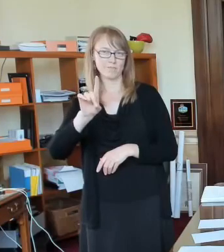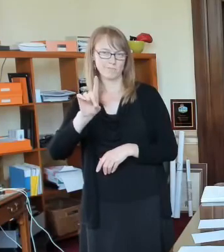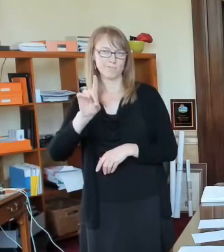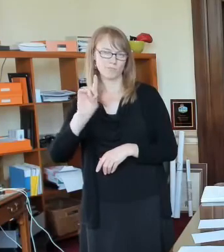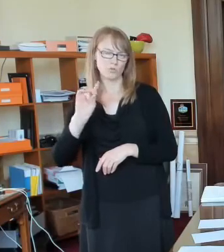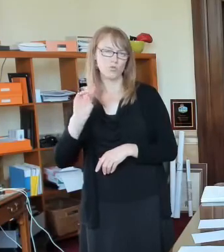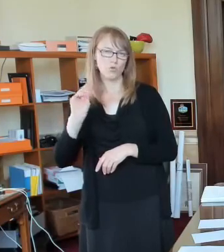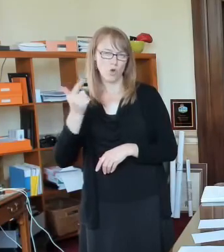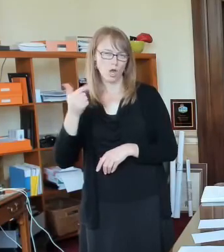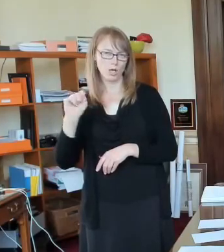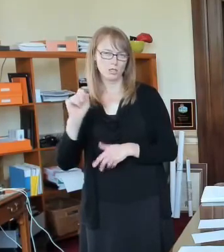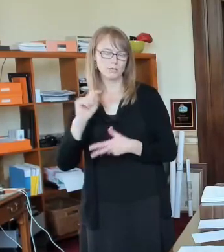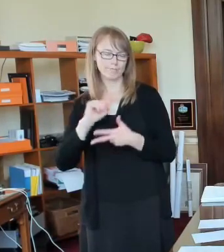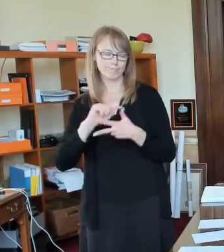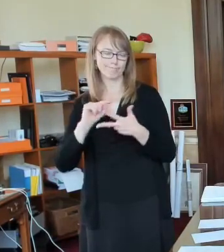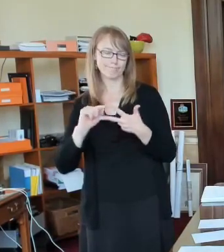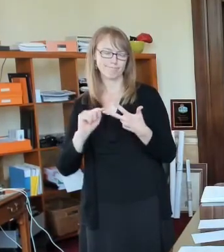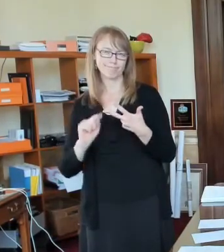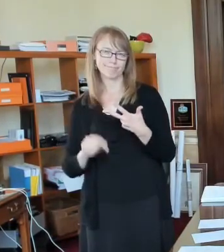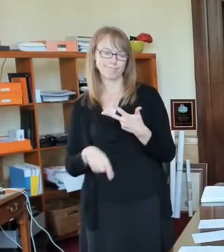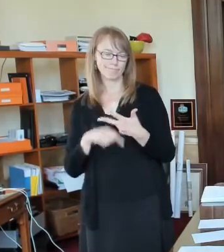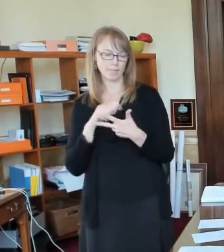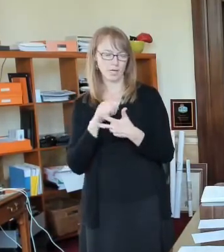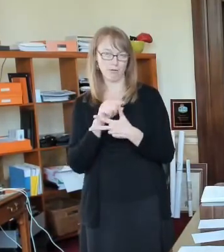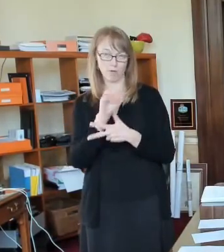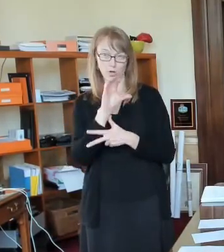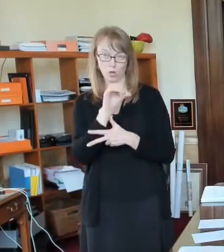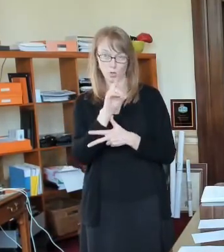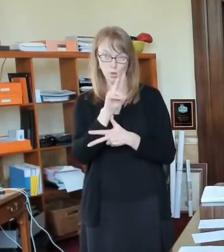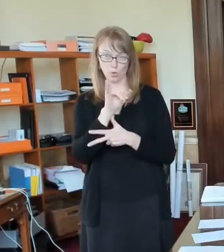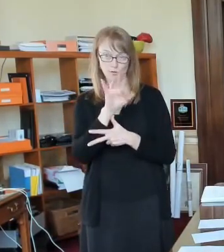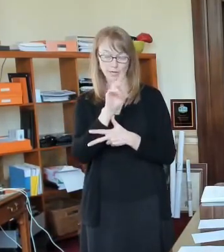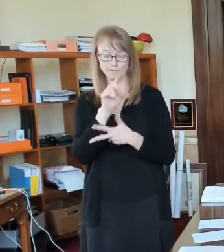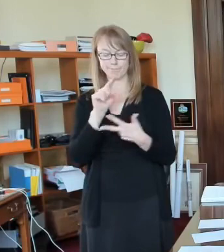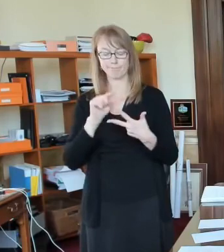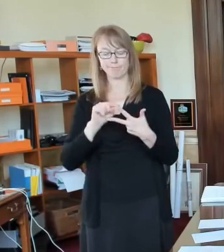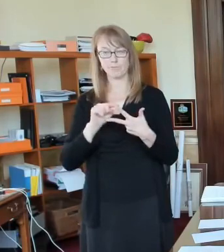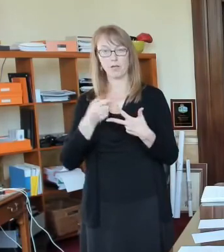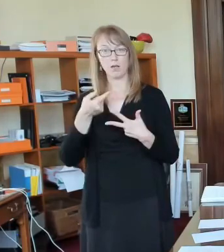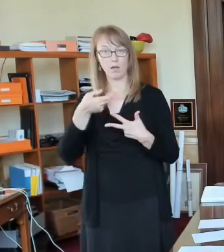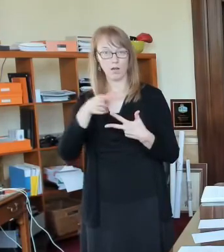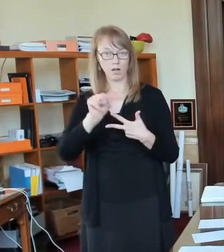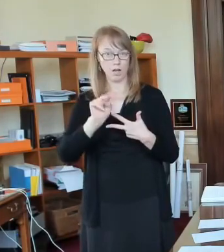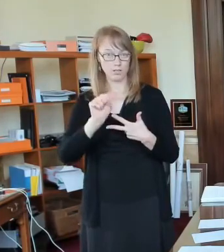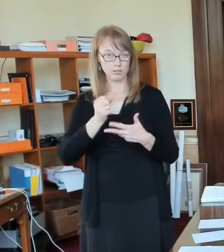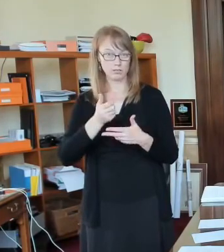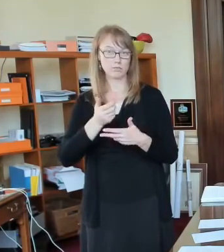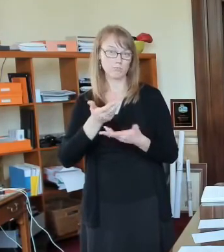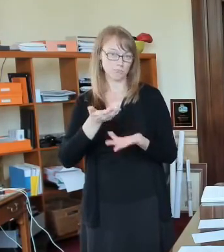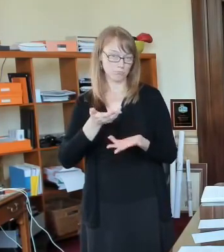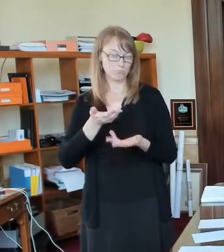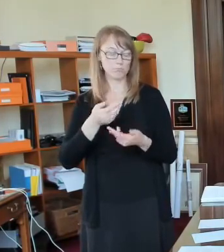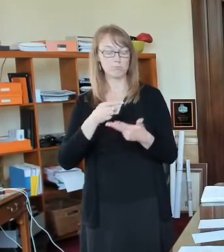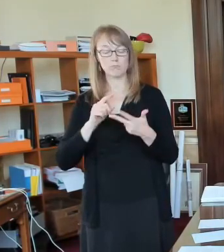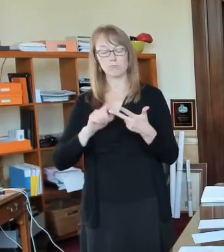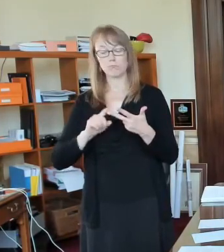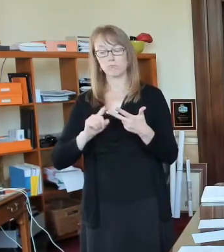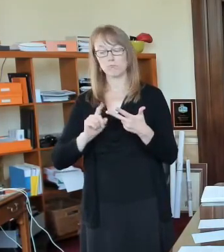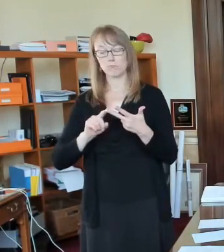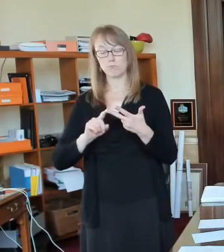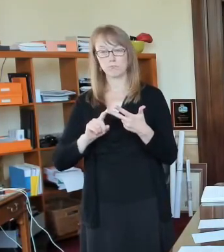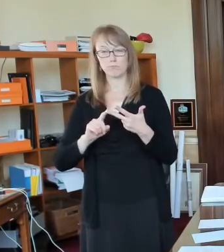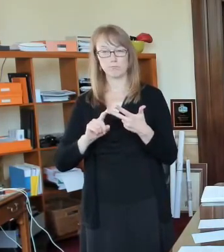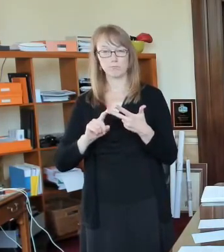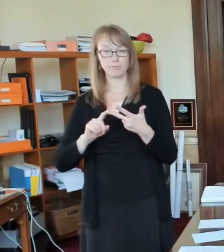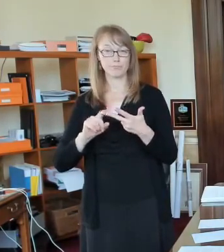COVID and guns and drugs. And our police department is